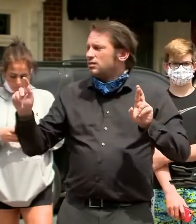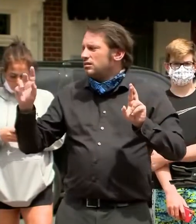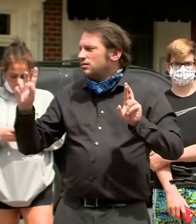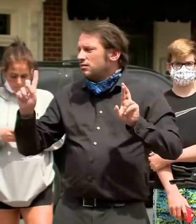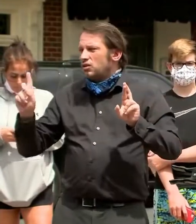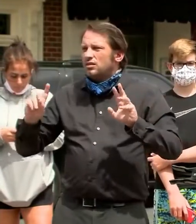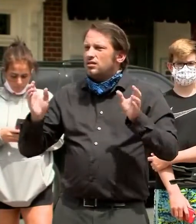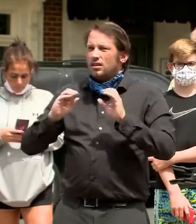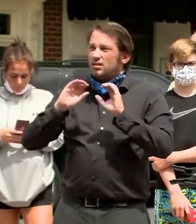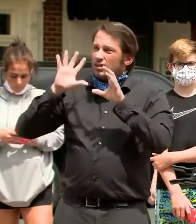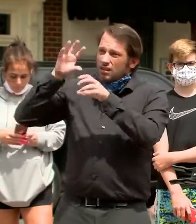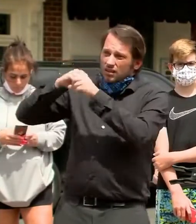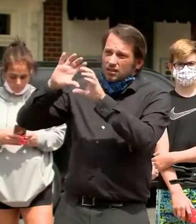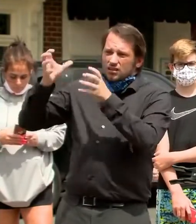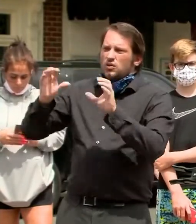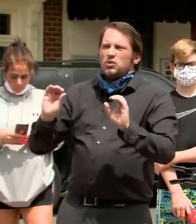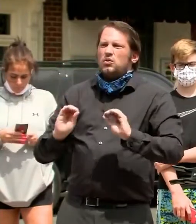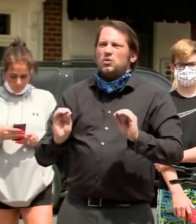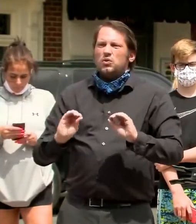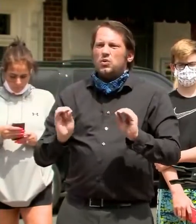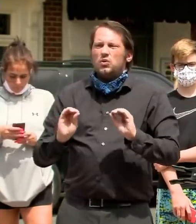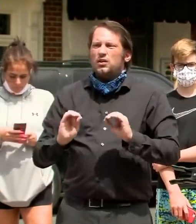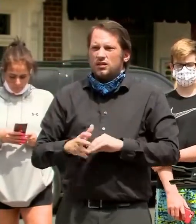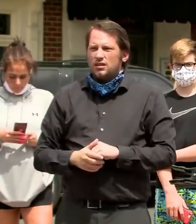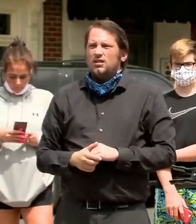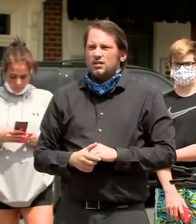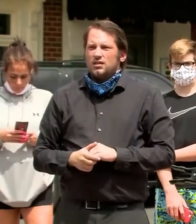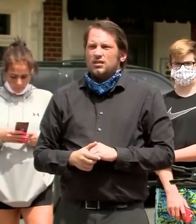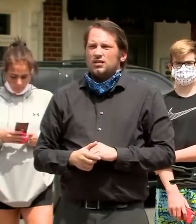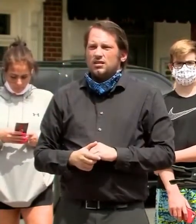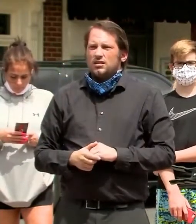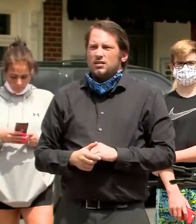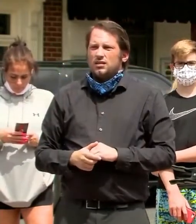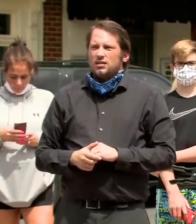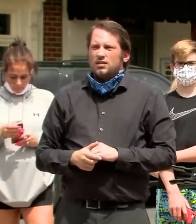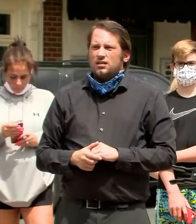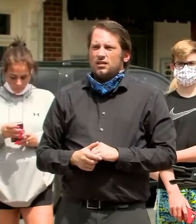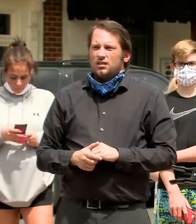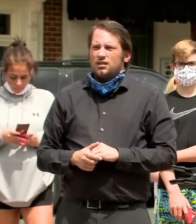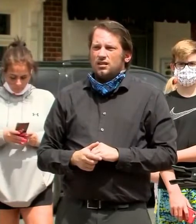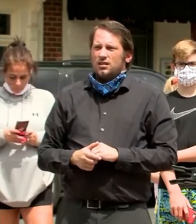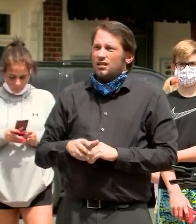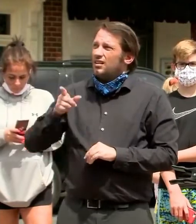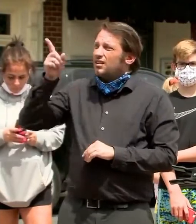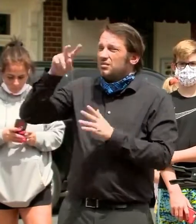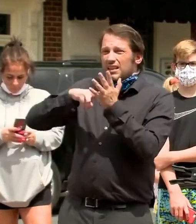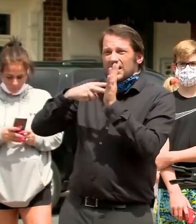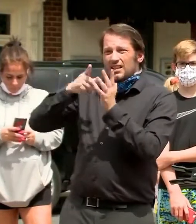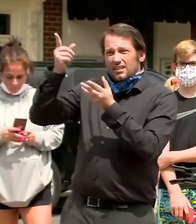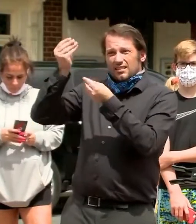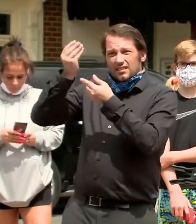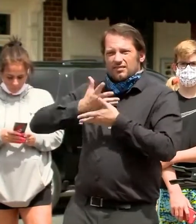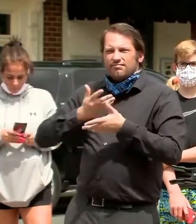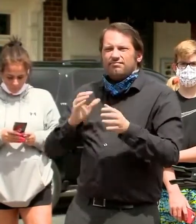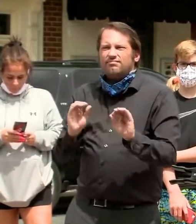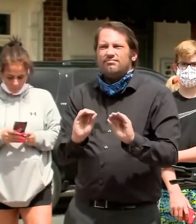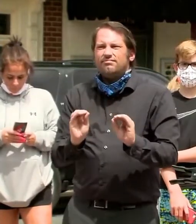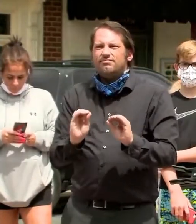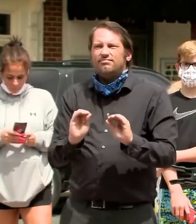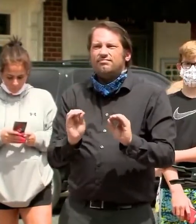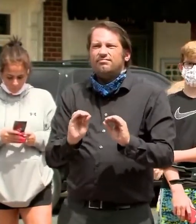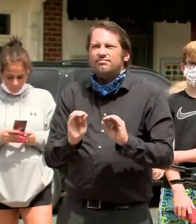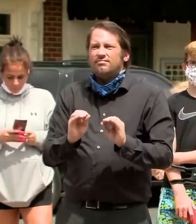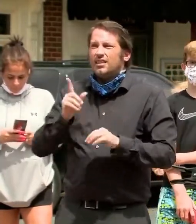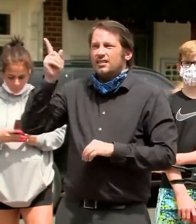opening strategy. So nothing he did was known to us. If they had told us on Monday what they were going to